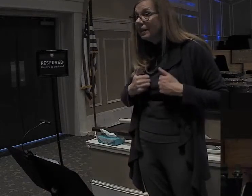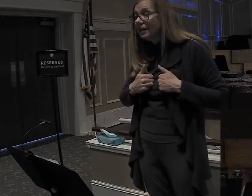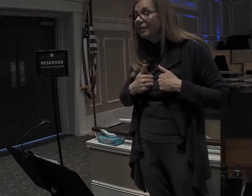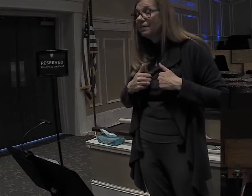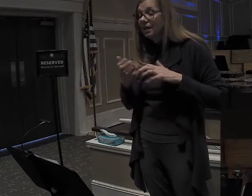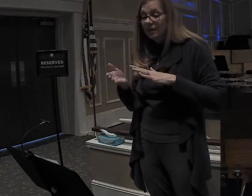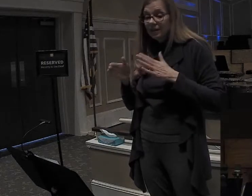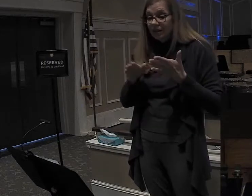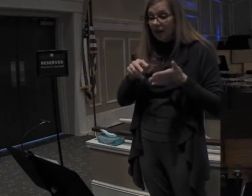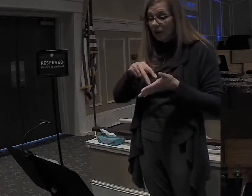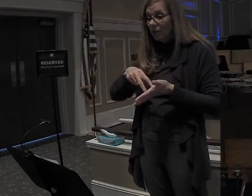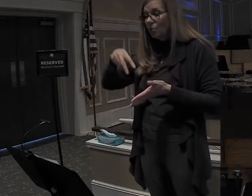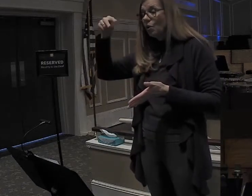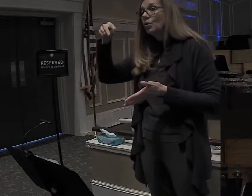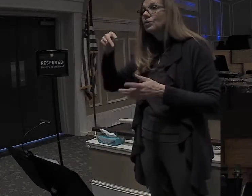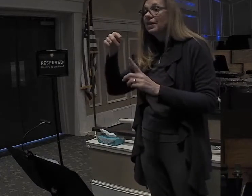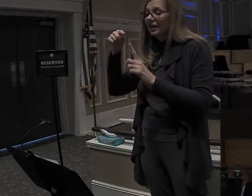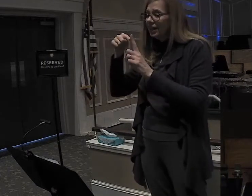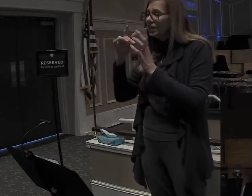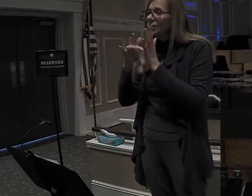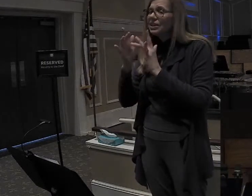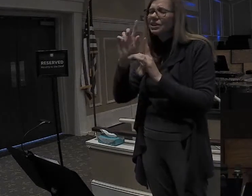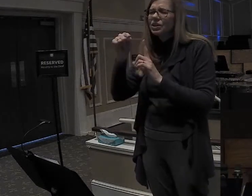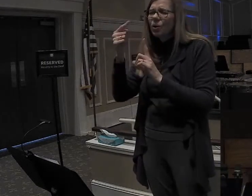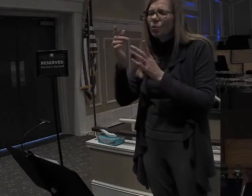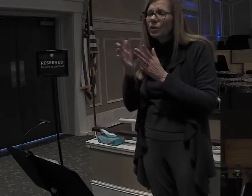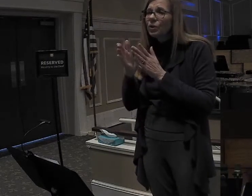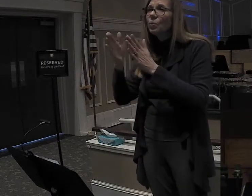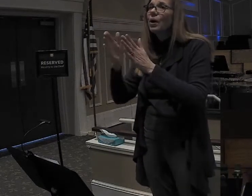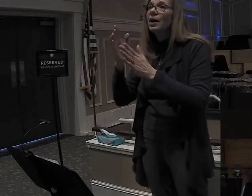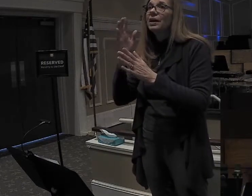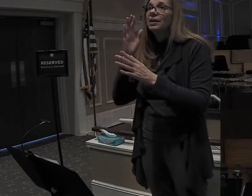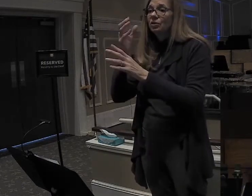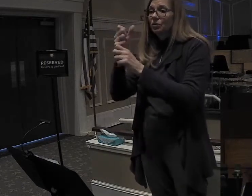only means of salvation God has made available to us.